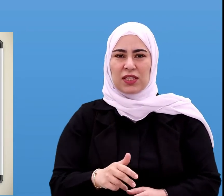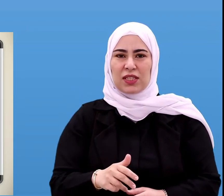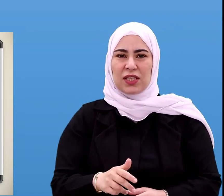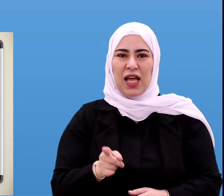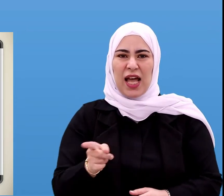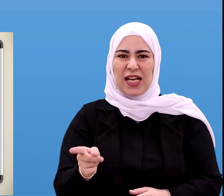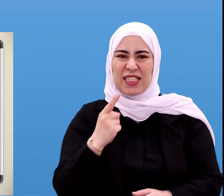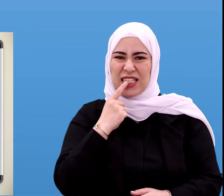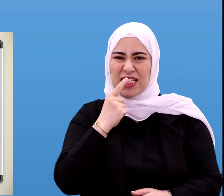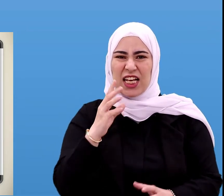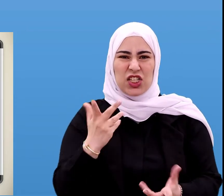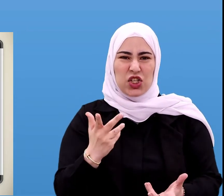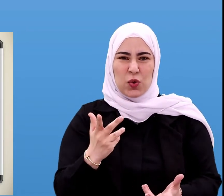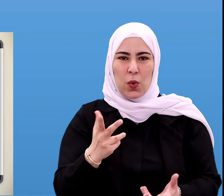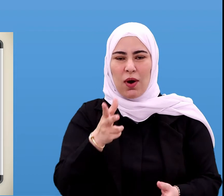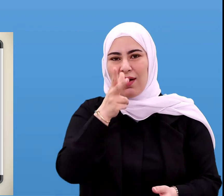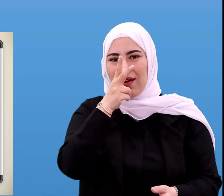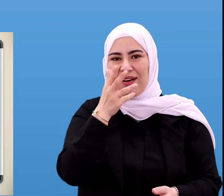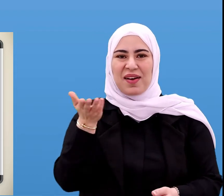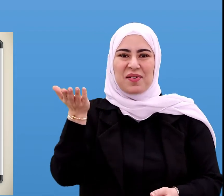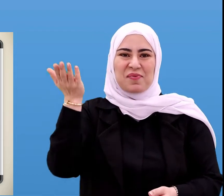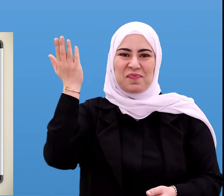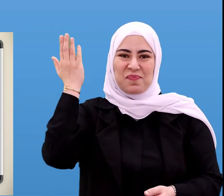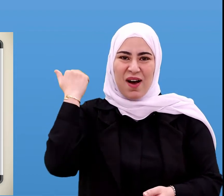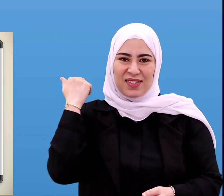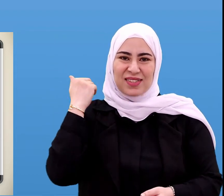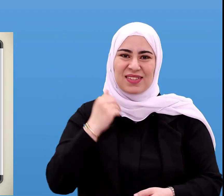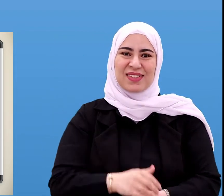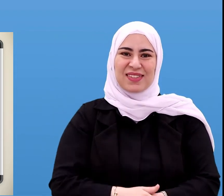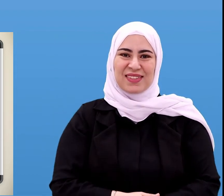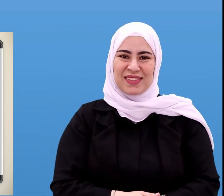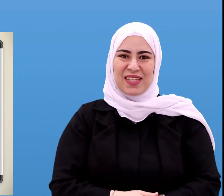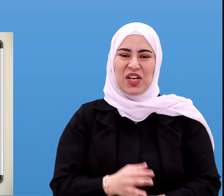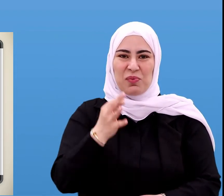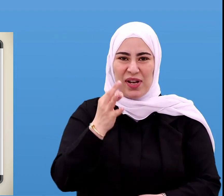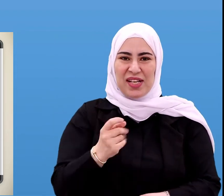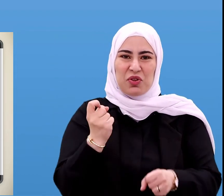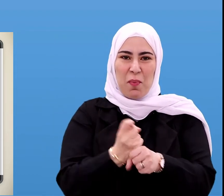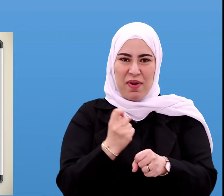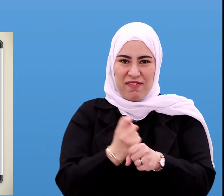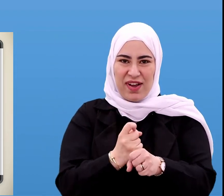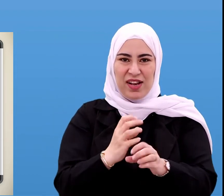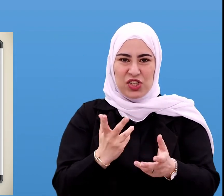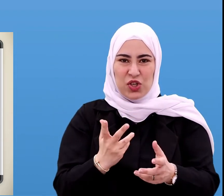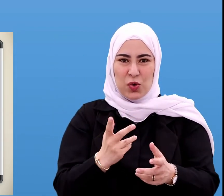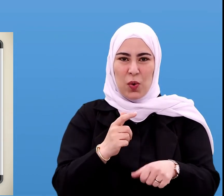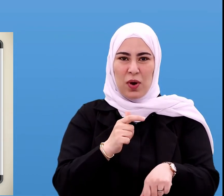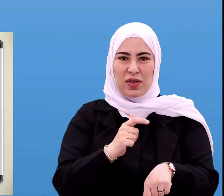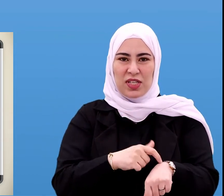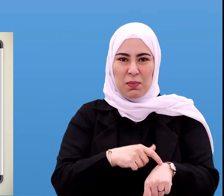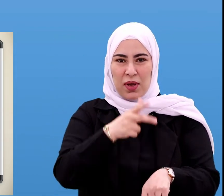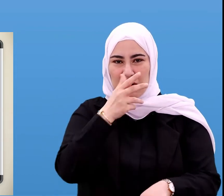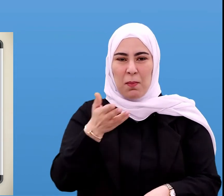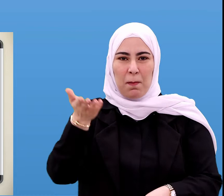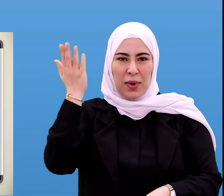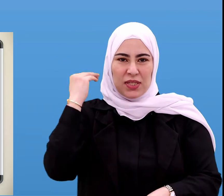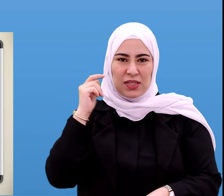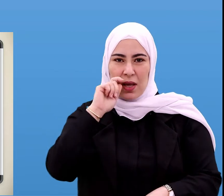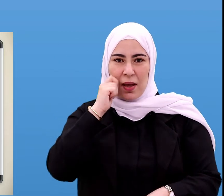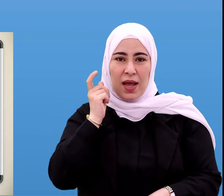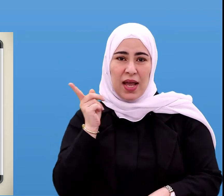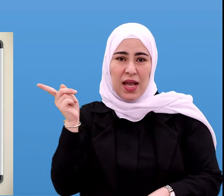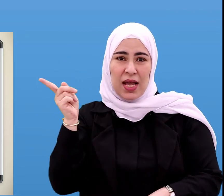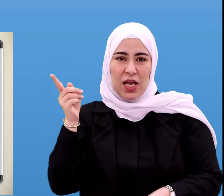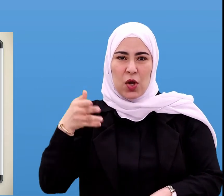time, or it's in the past? If it's in the past, then the sentence is in the past. He went out